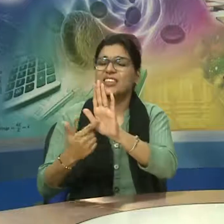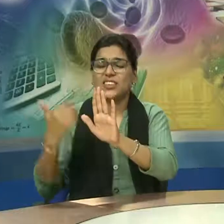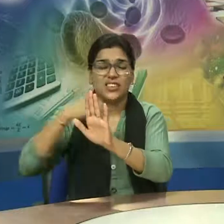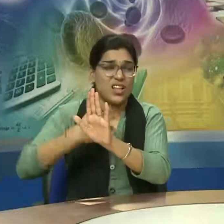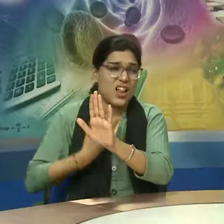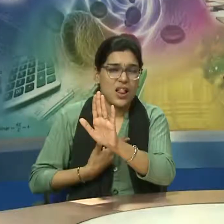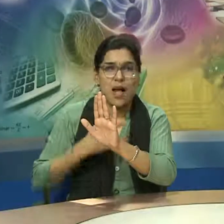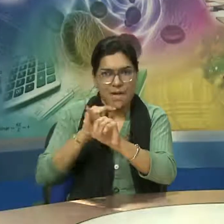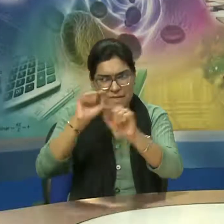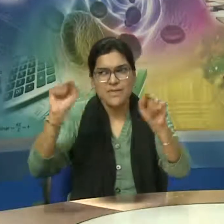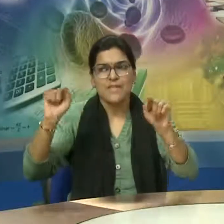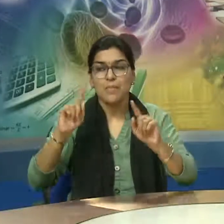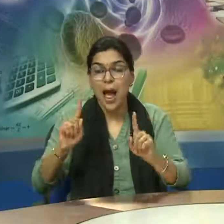relearn